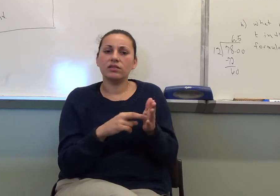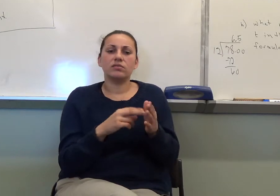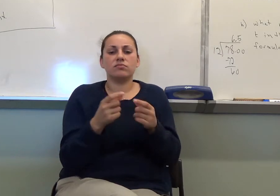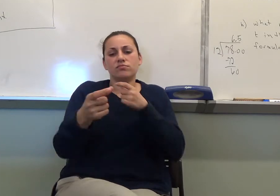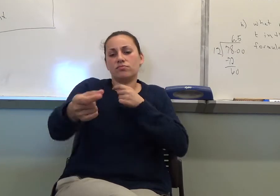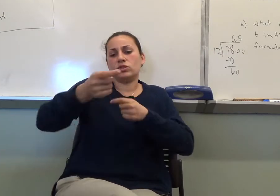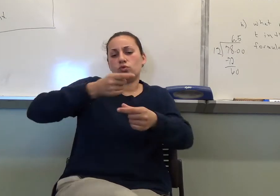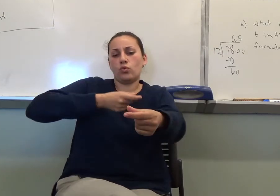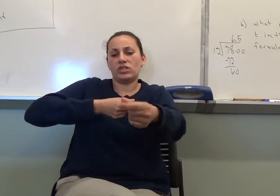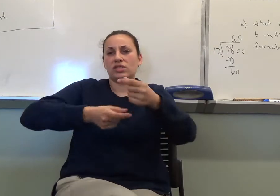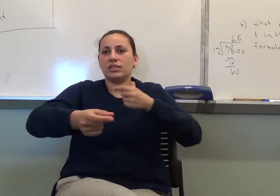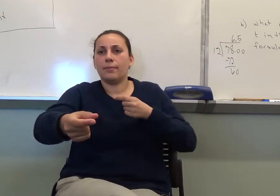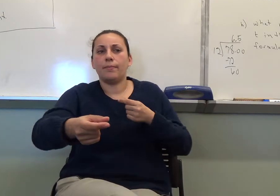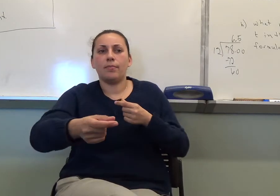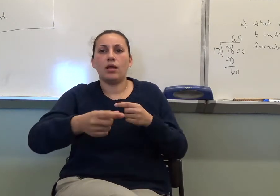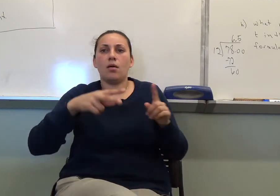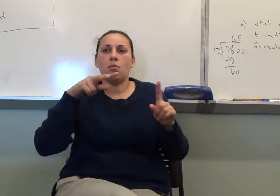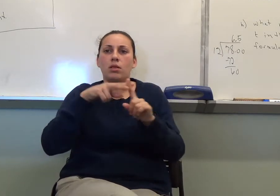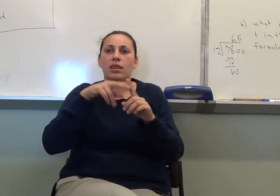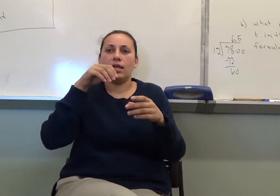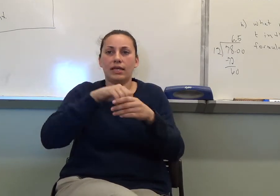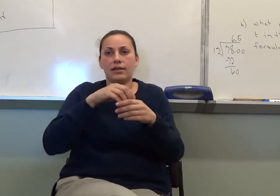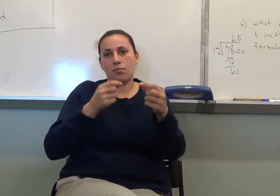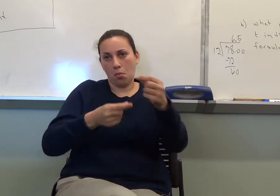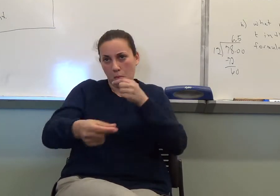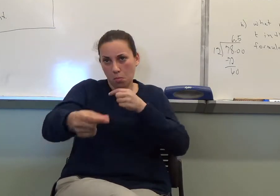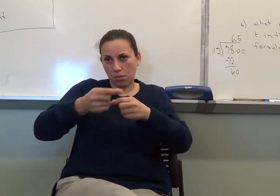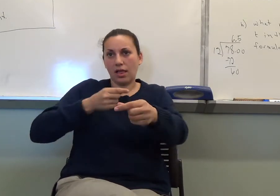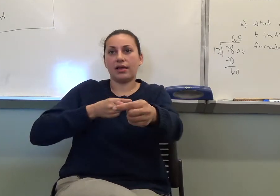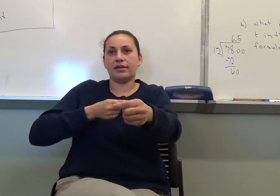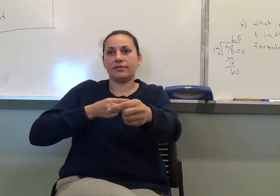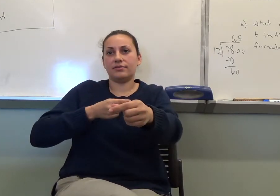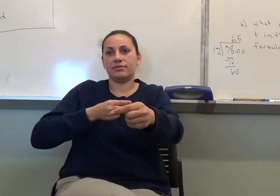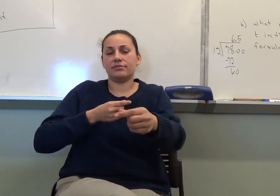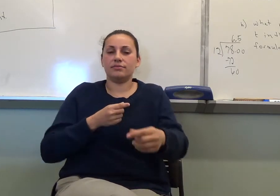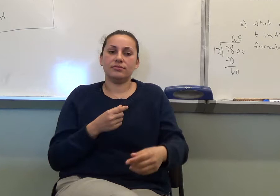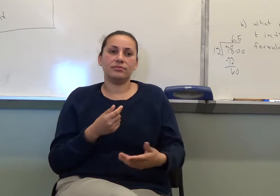them. Let's see if there's a problem here that we can go through.